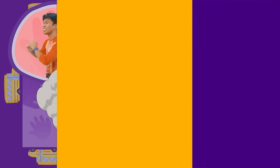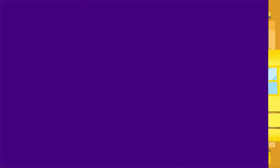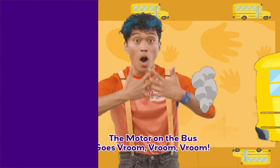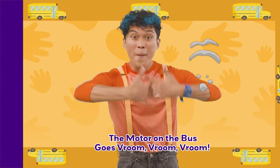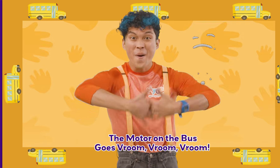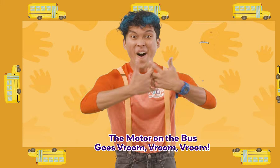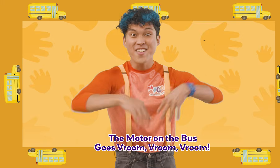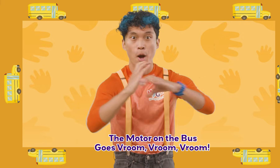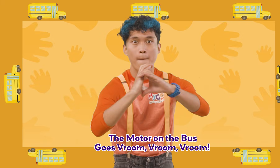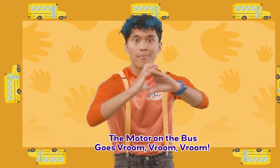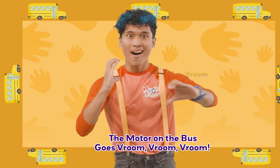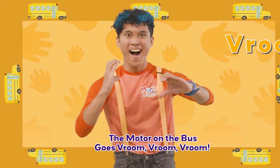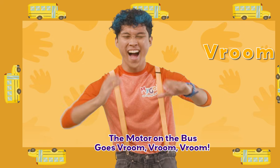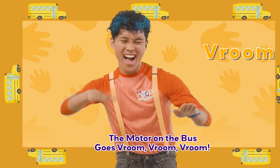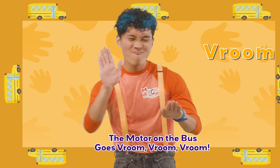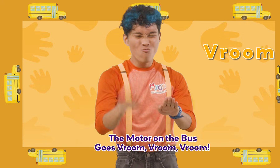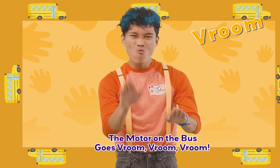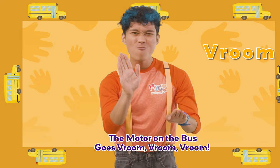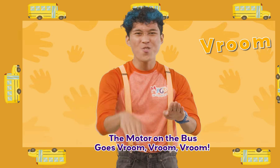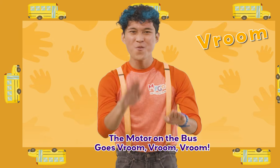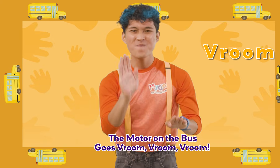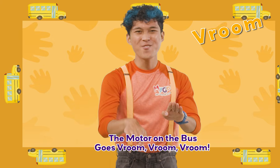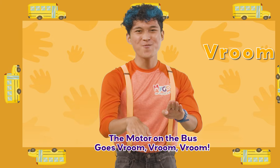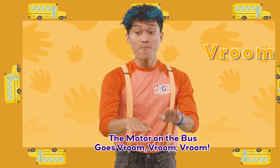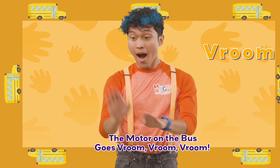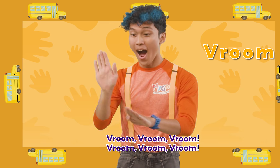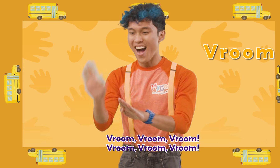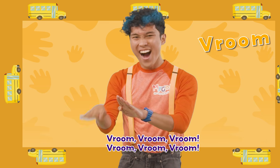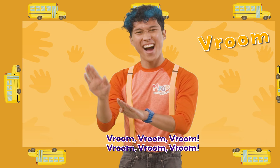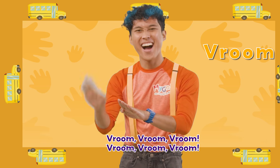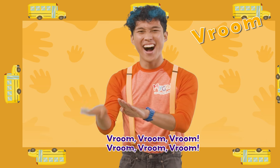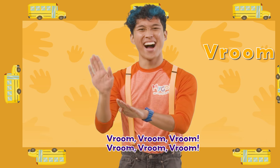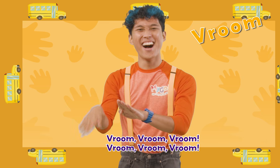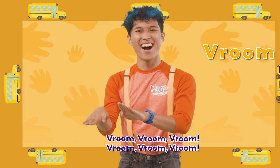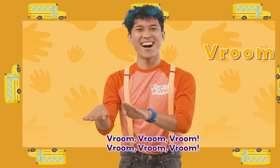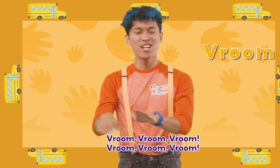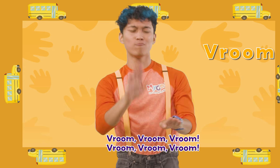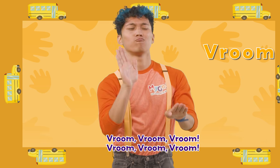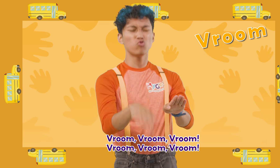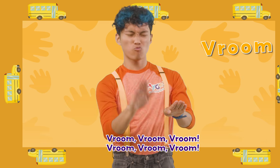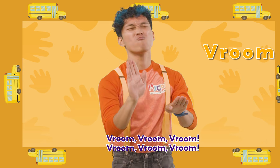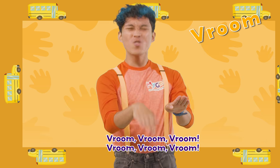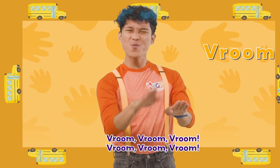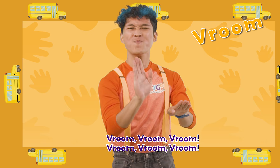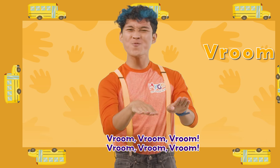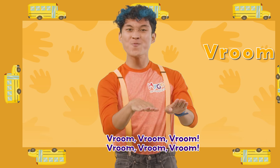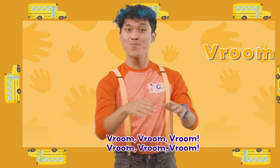The motor on the bus goes vroom, vroom, vroom. Vroom, vroom, vroom. Vroom, vroom, vroom.